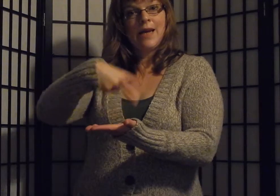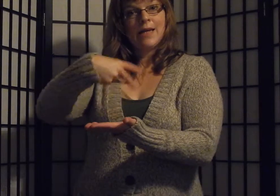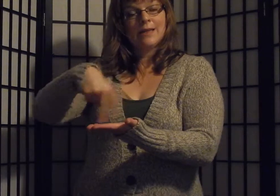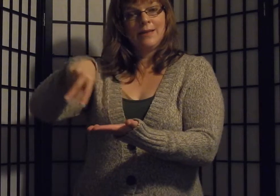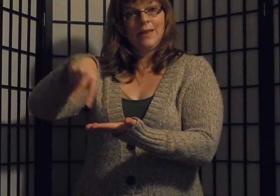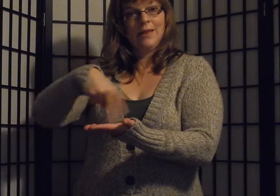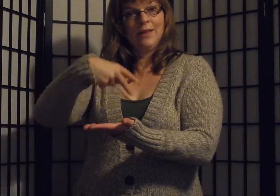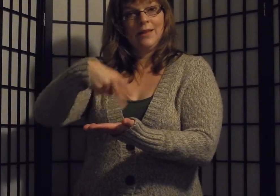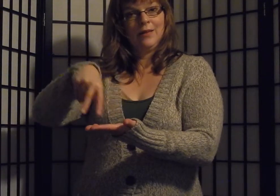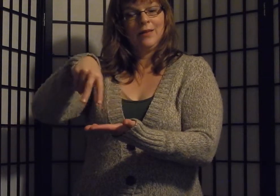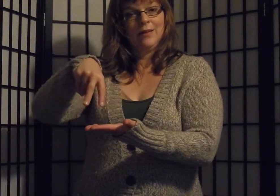Dancing.